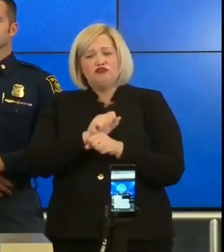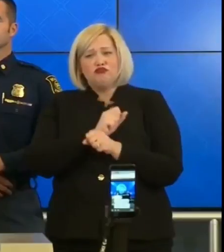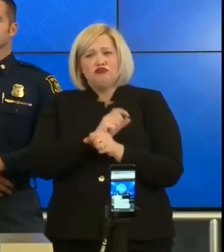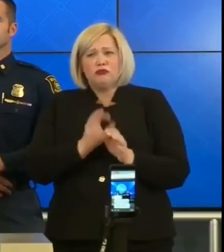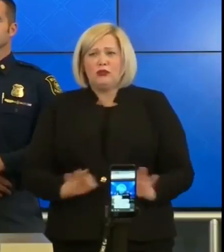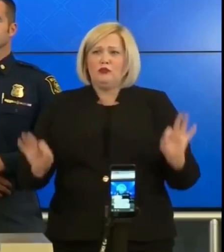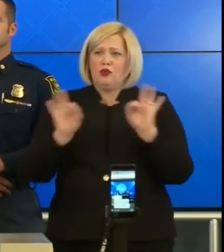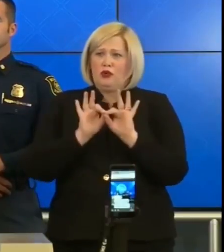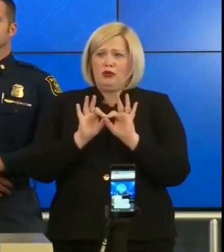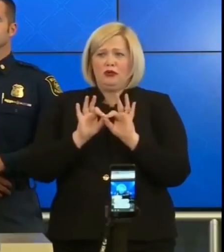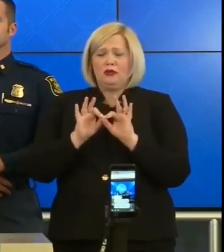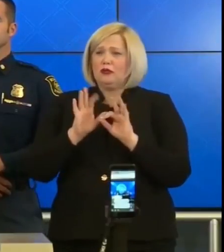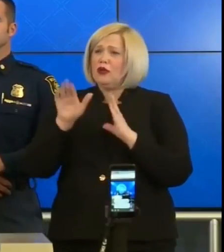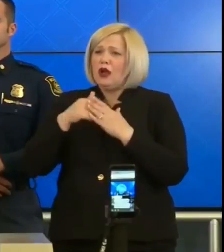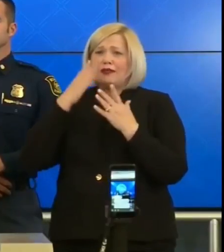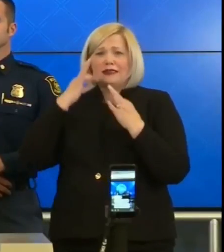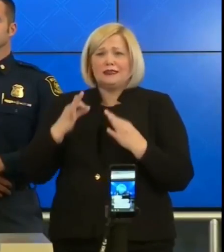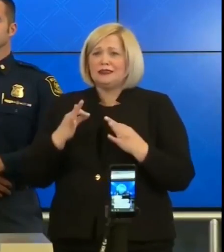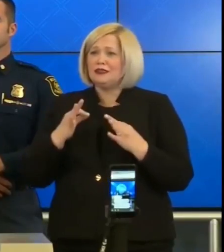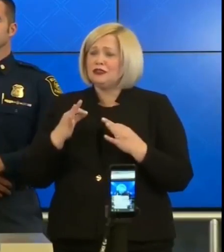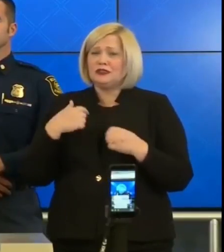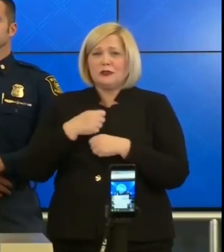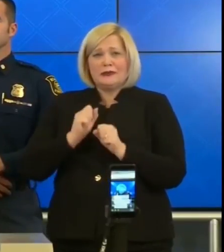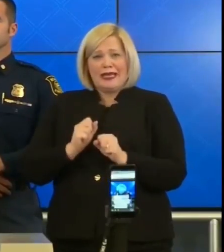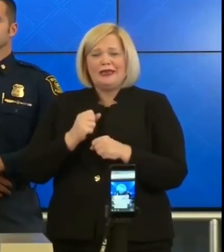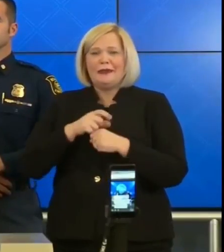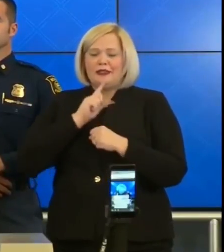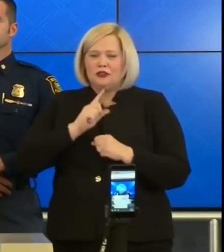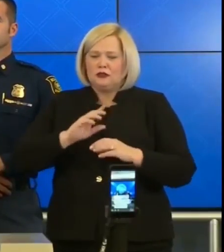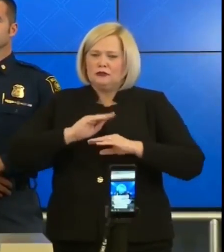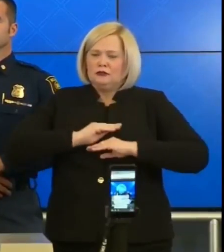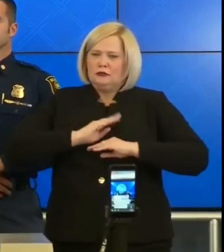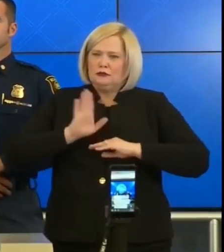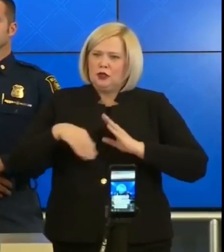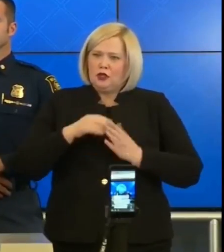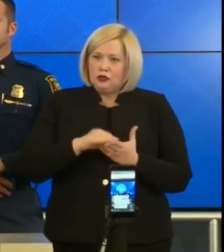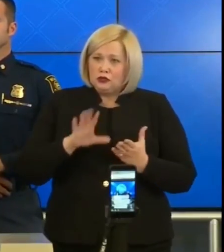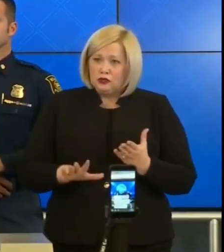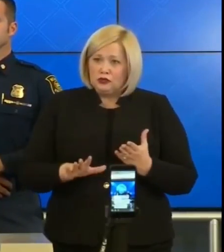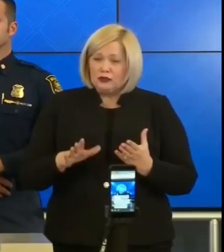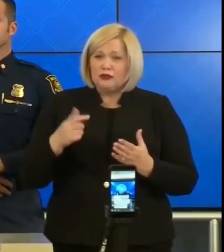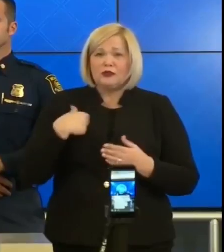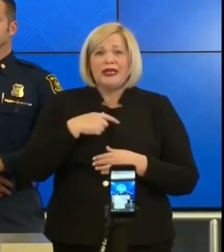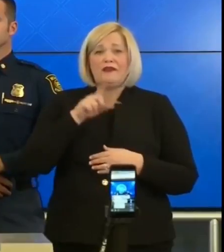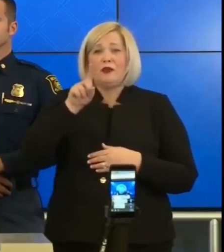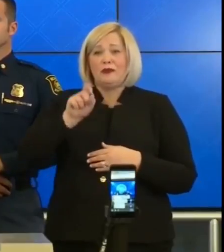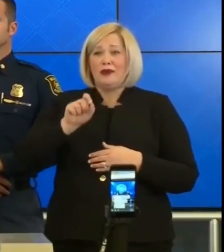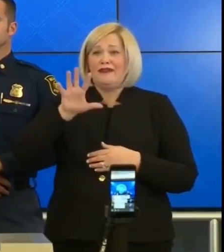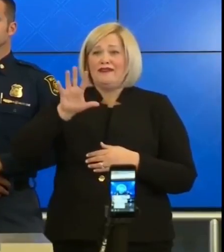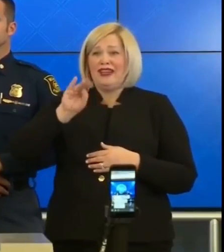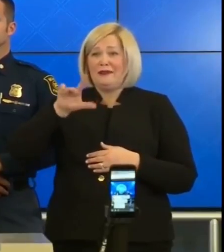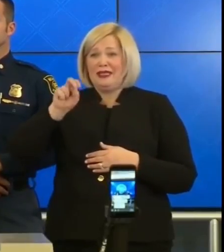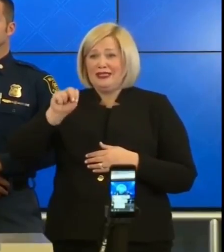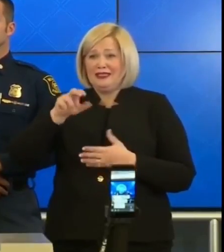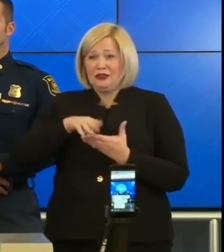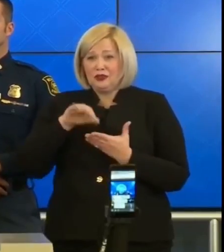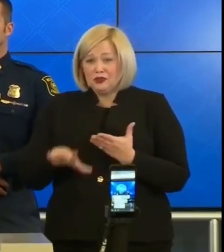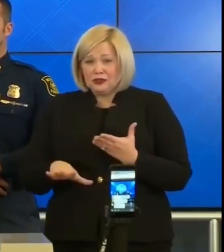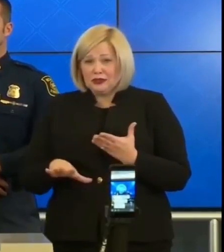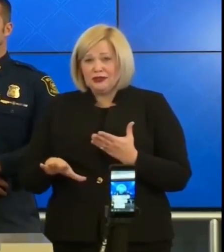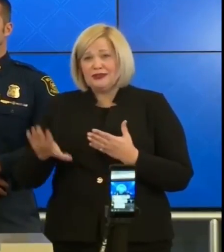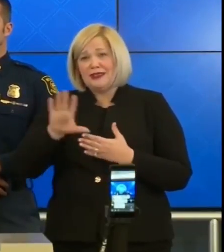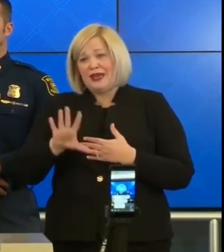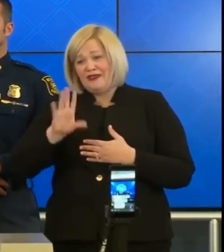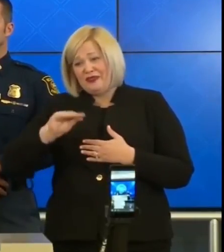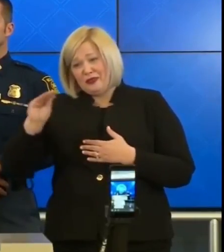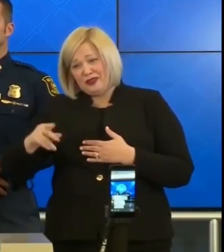from all of the decision making is how we were going to meet that need. Michigan has about 1.5 million students. About half of them are